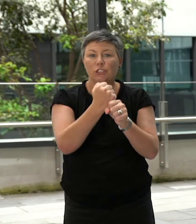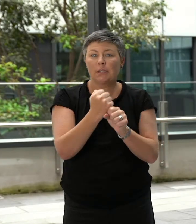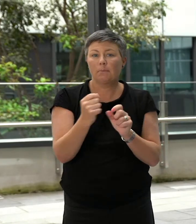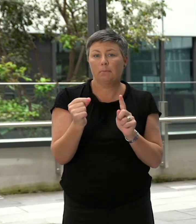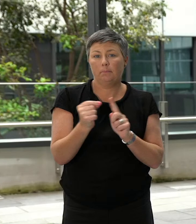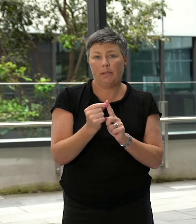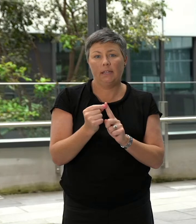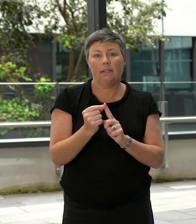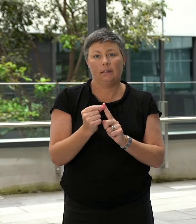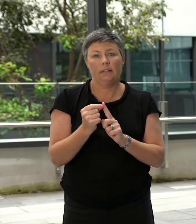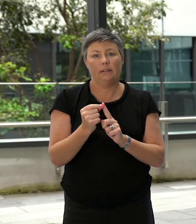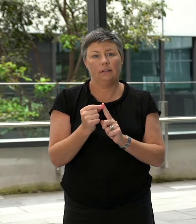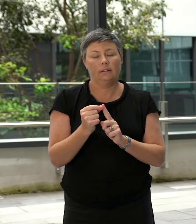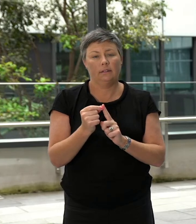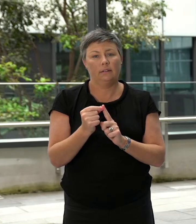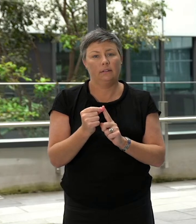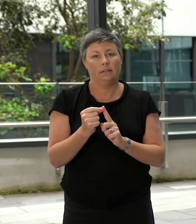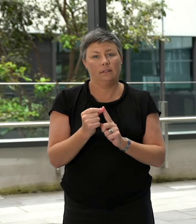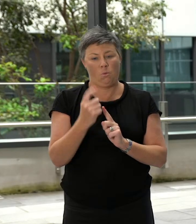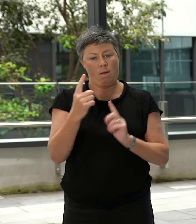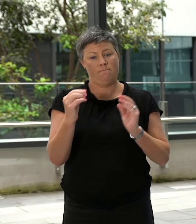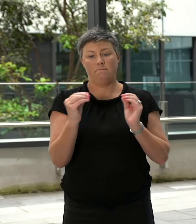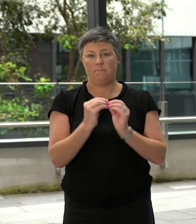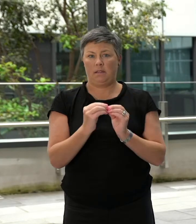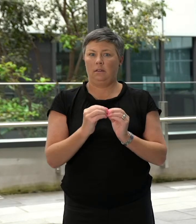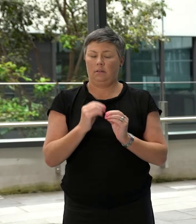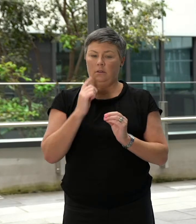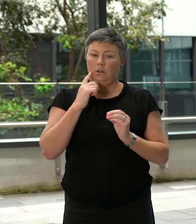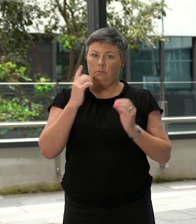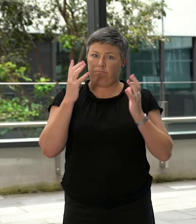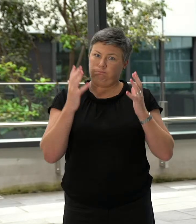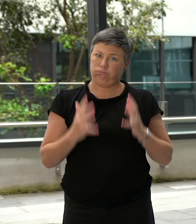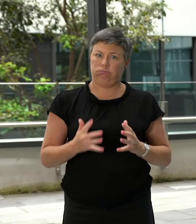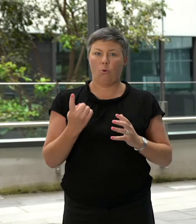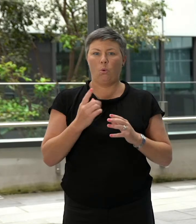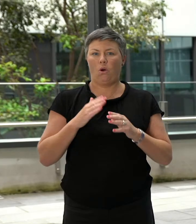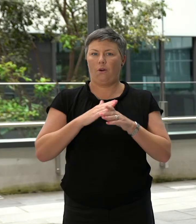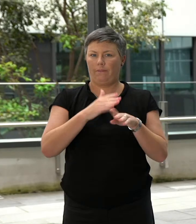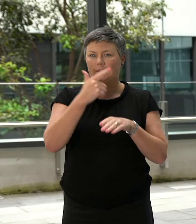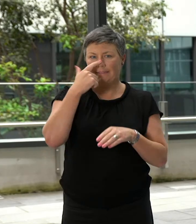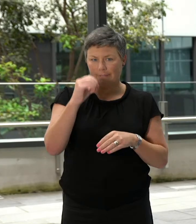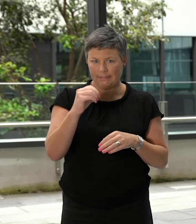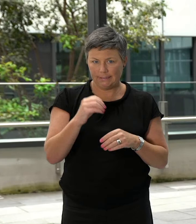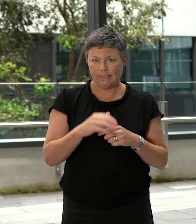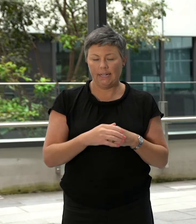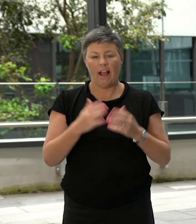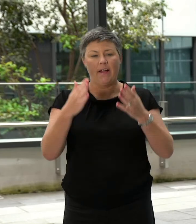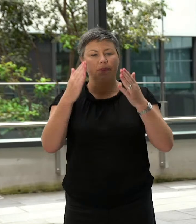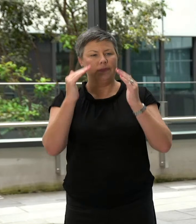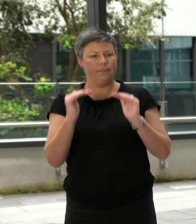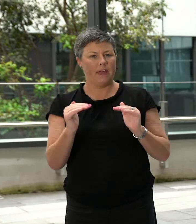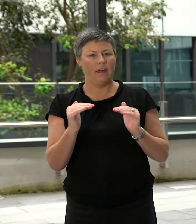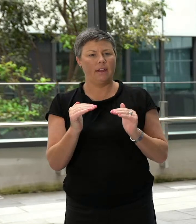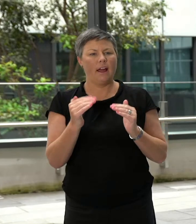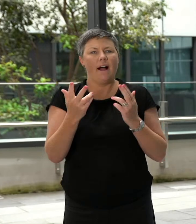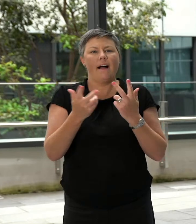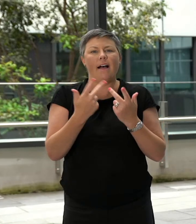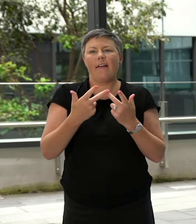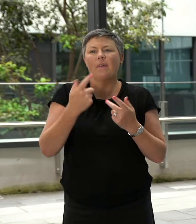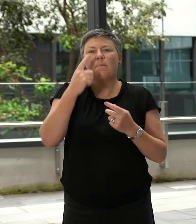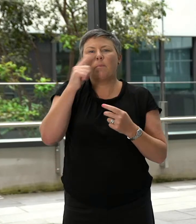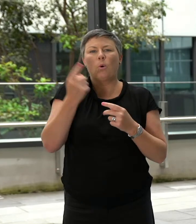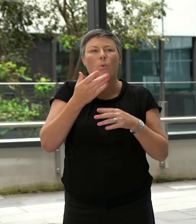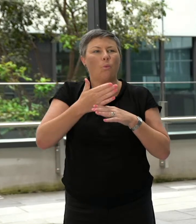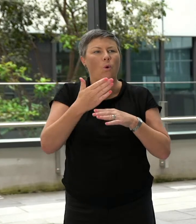that's a large bulk of 1B. And then we'll be looking at the critical and high risk other workers,